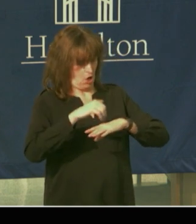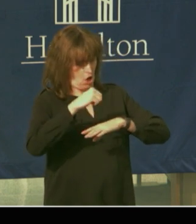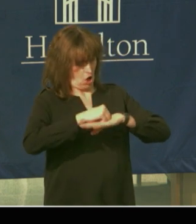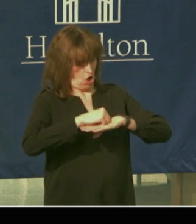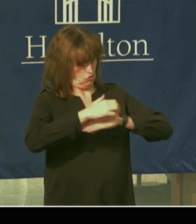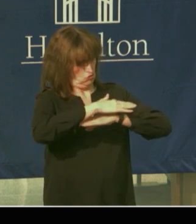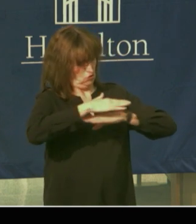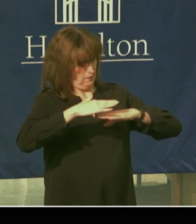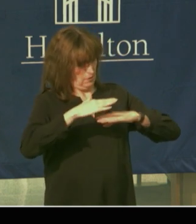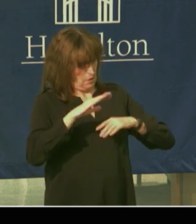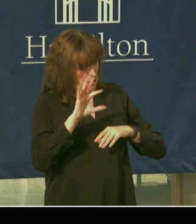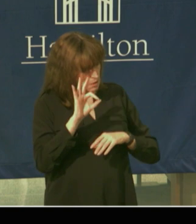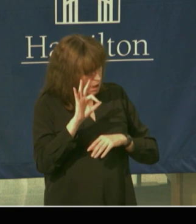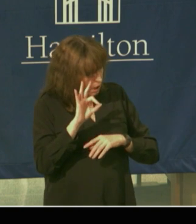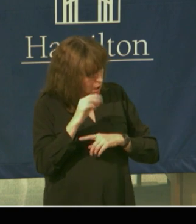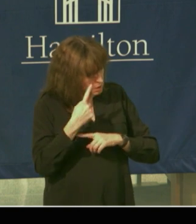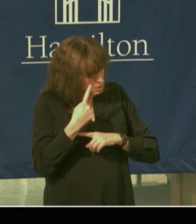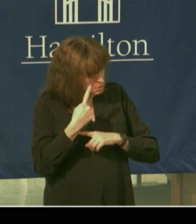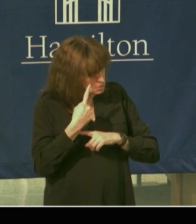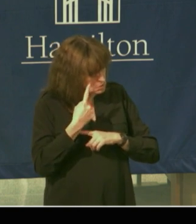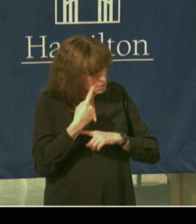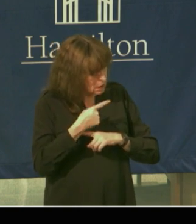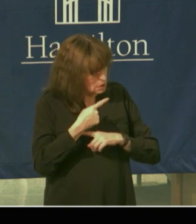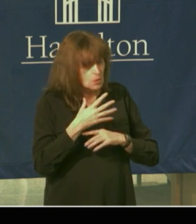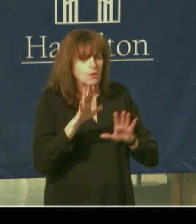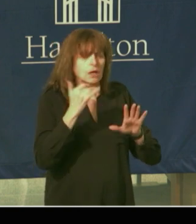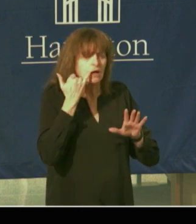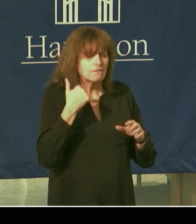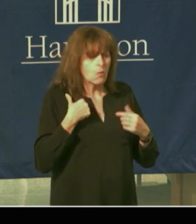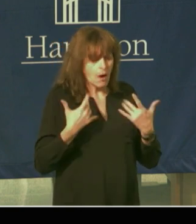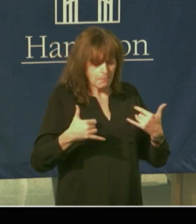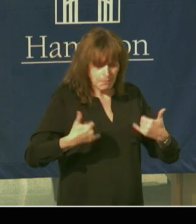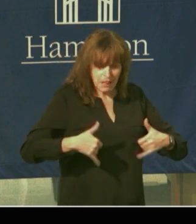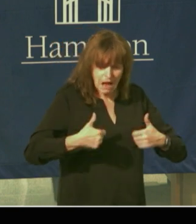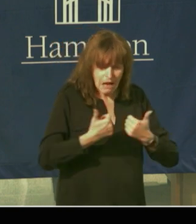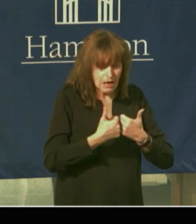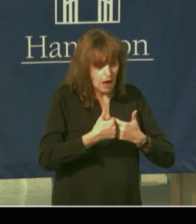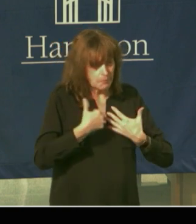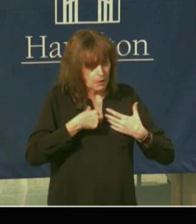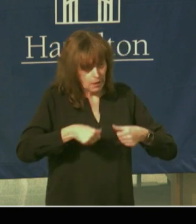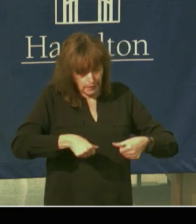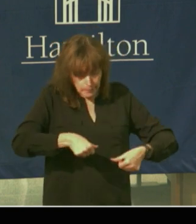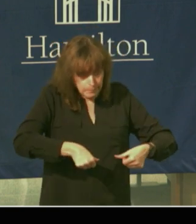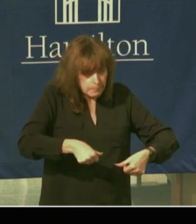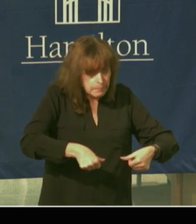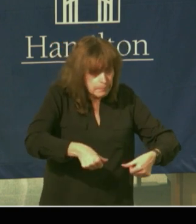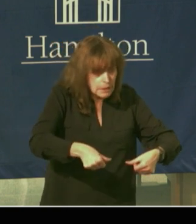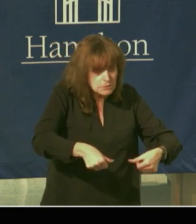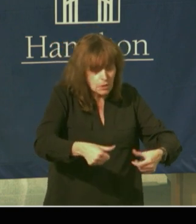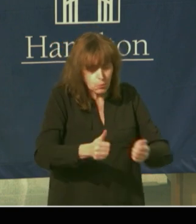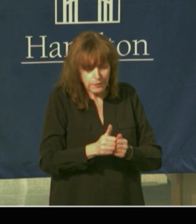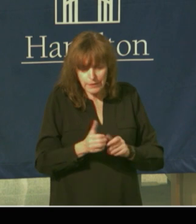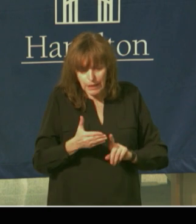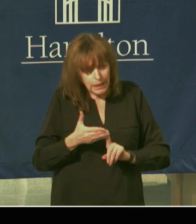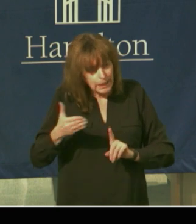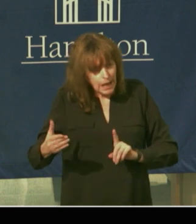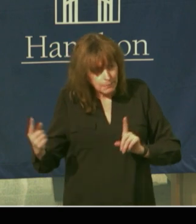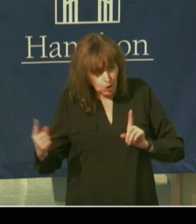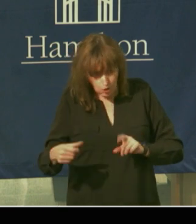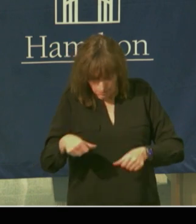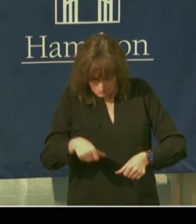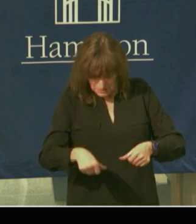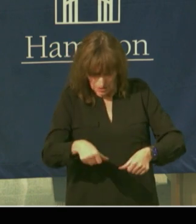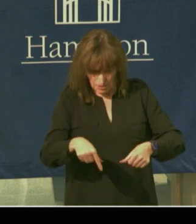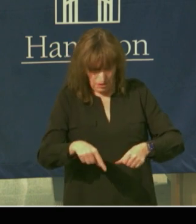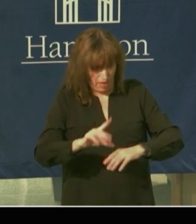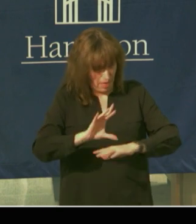in self-isolation? And would the virus live on these types of objects? Sure. Well, again,